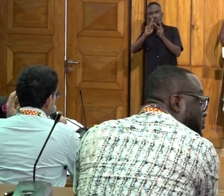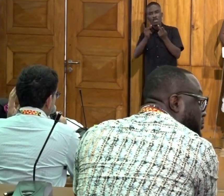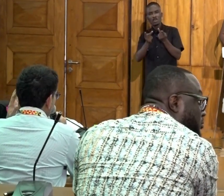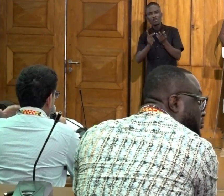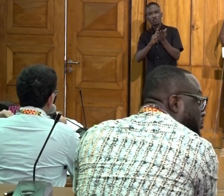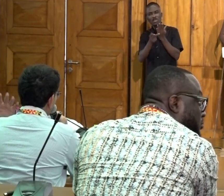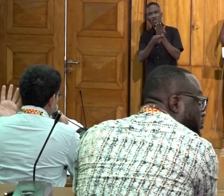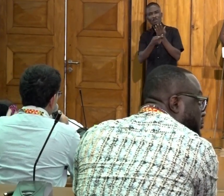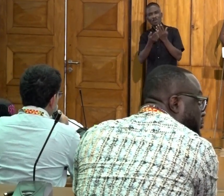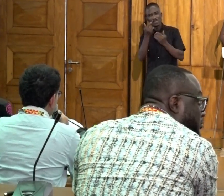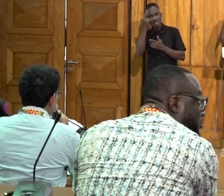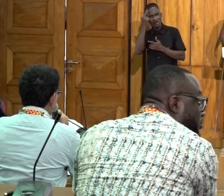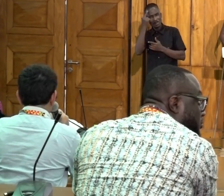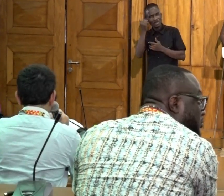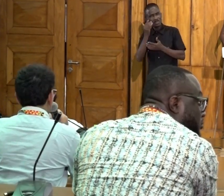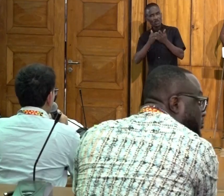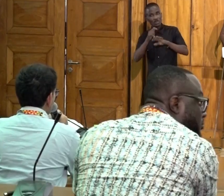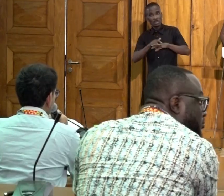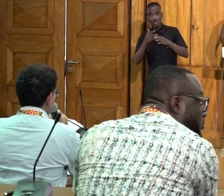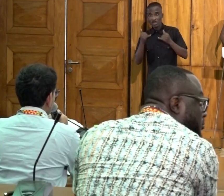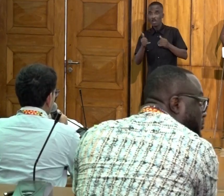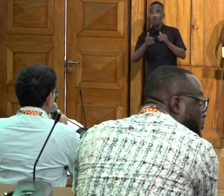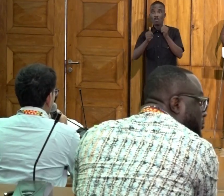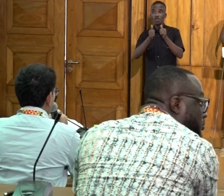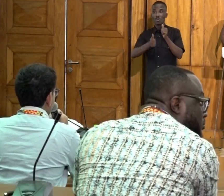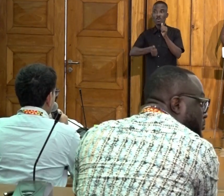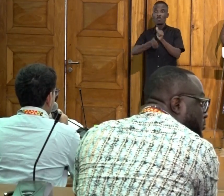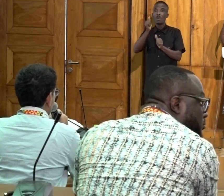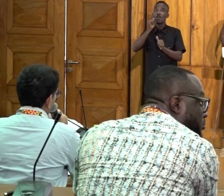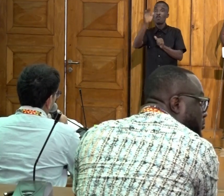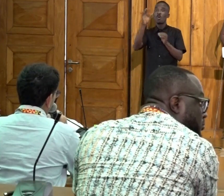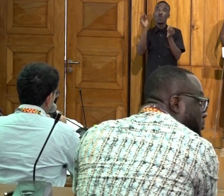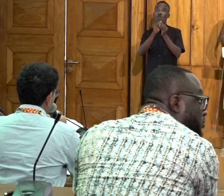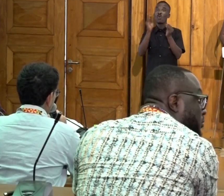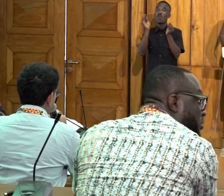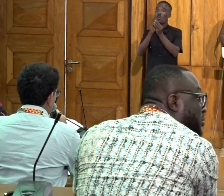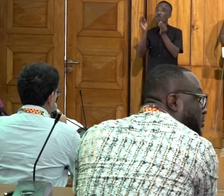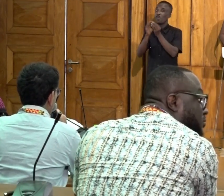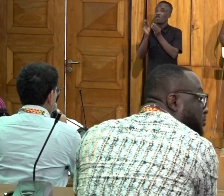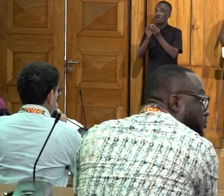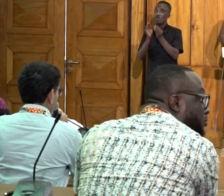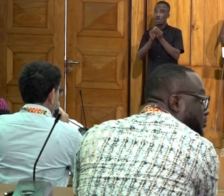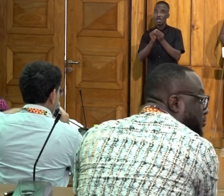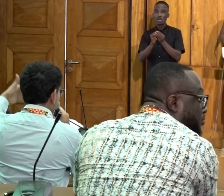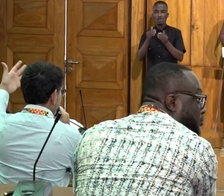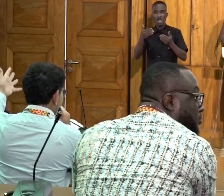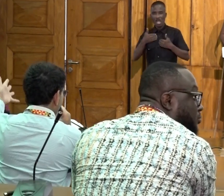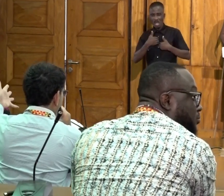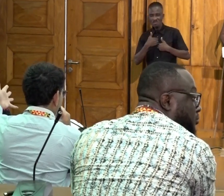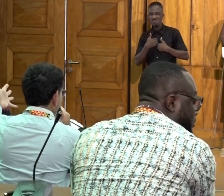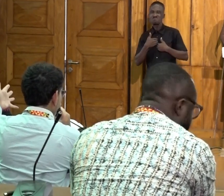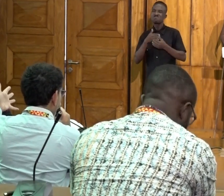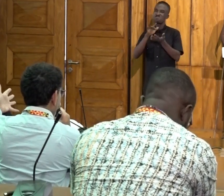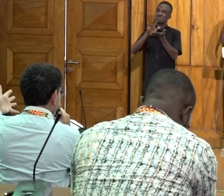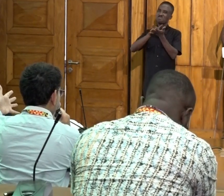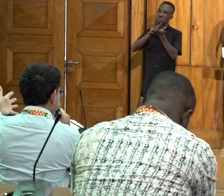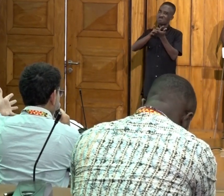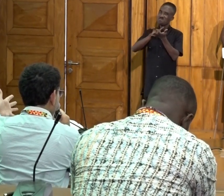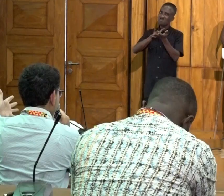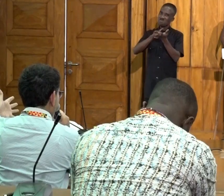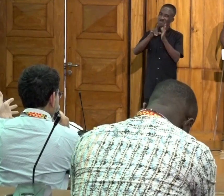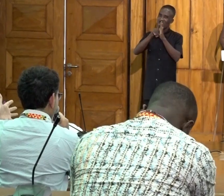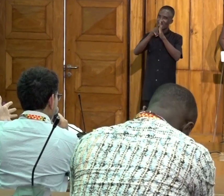Because, clearly a lot of women might be acquiring HIV or indeed these